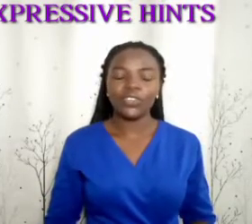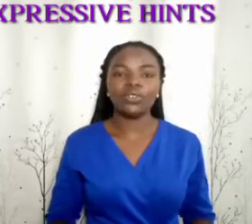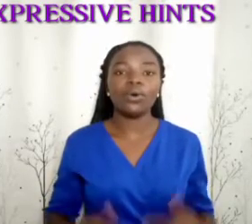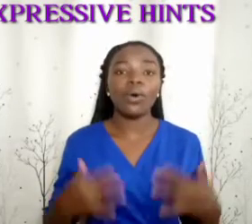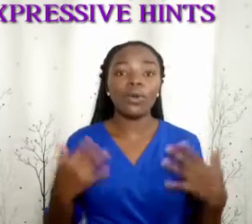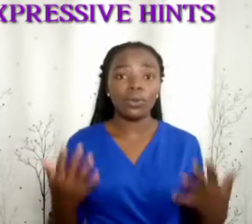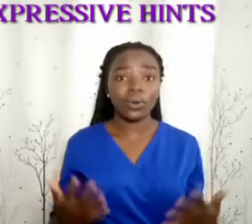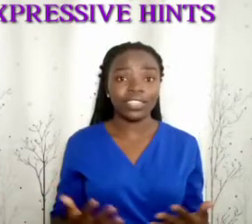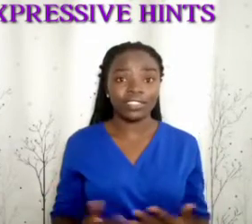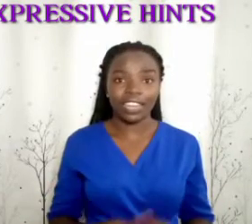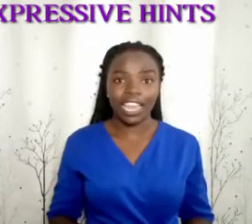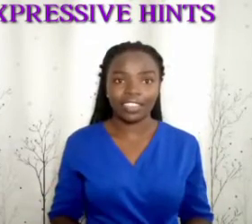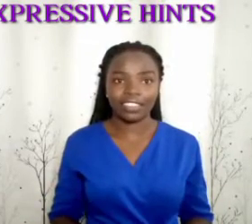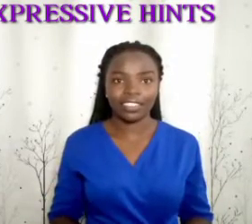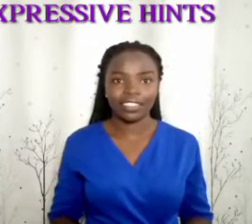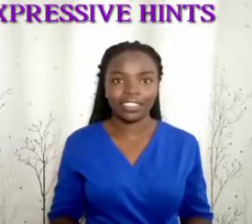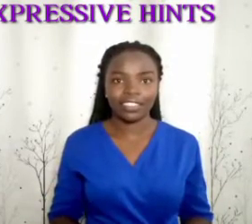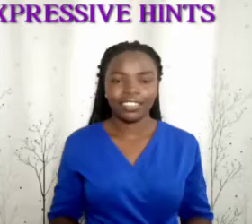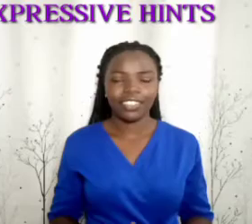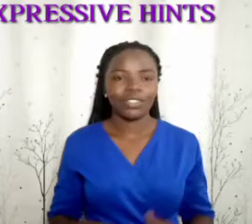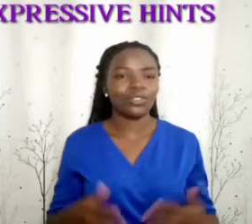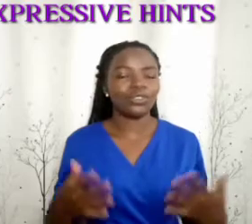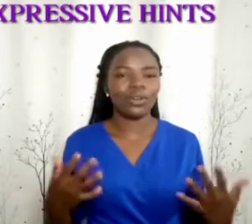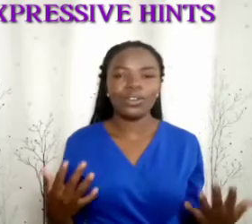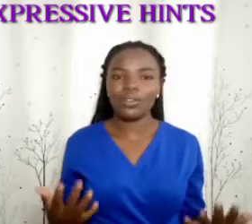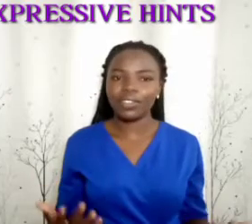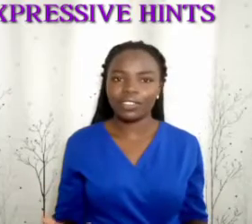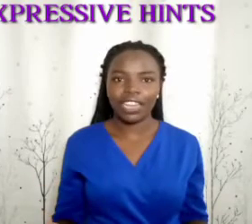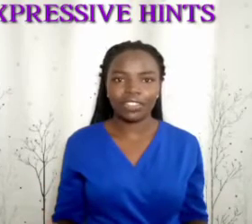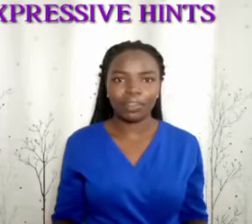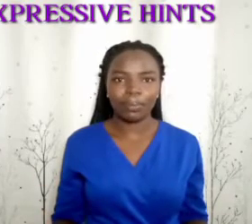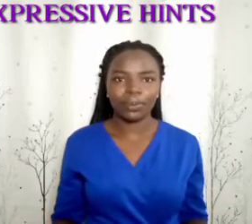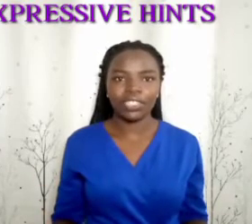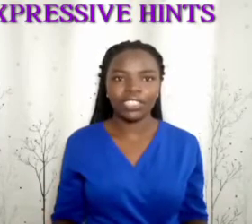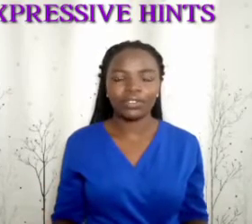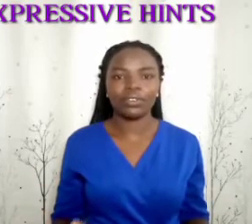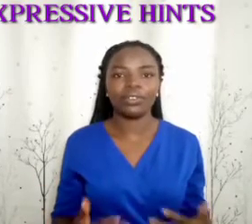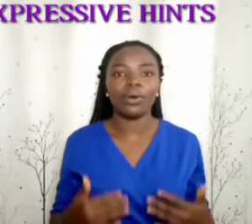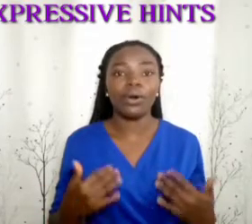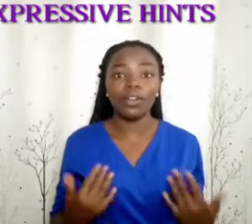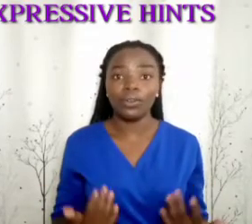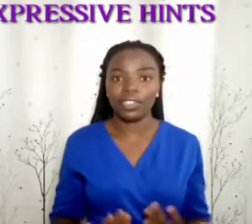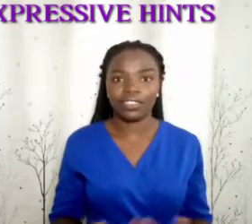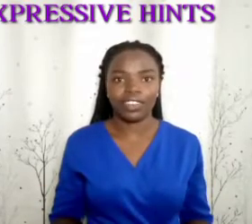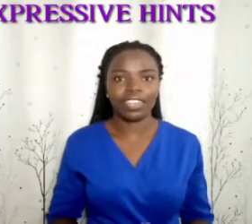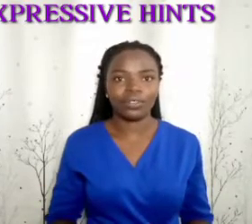should always relax. You should always relax your body. You should always relax your